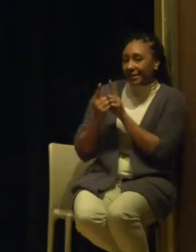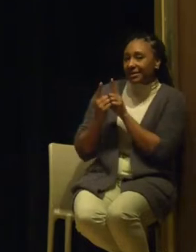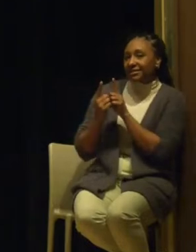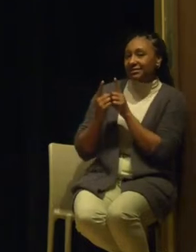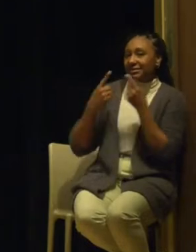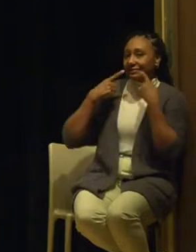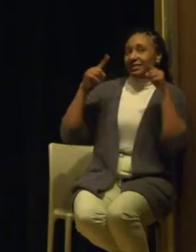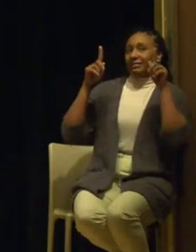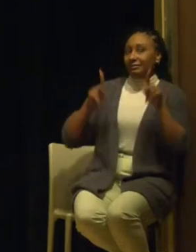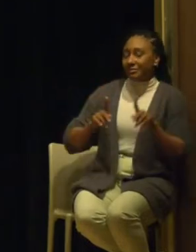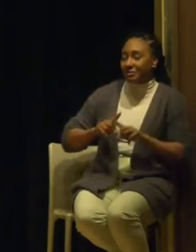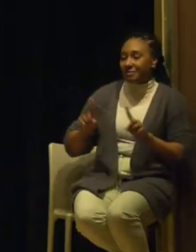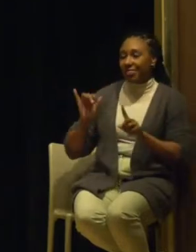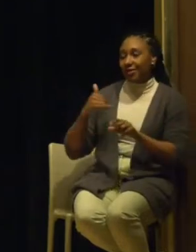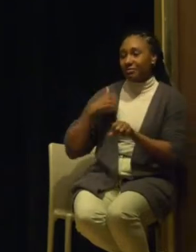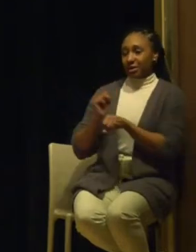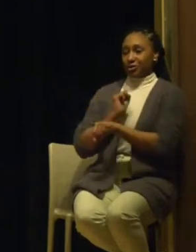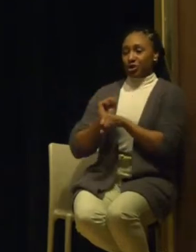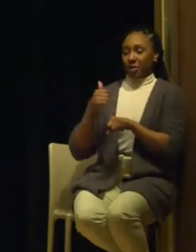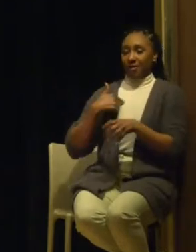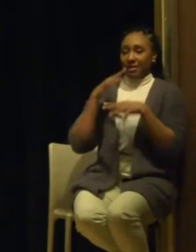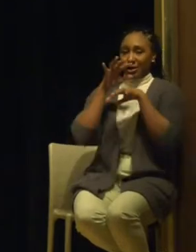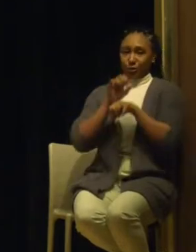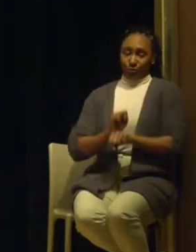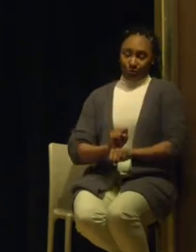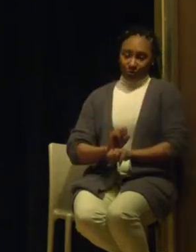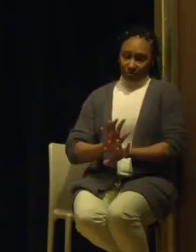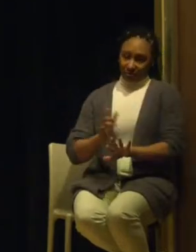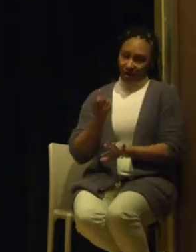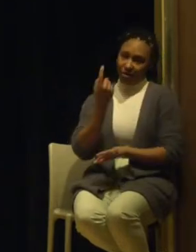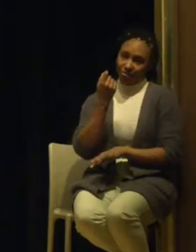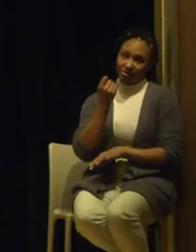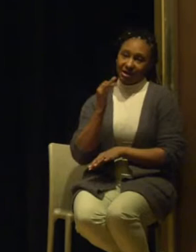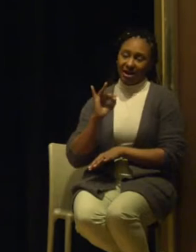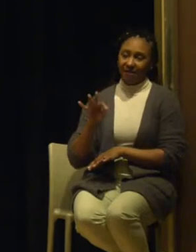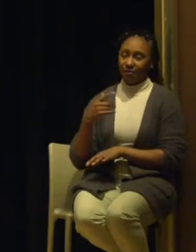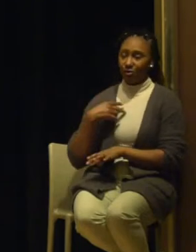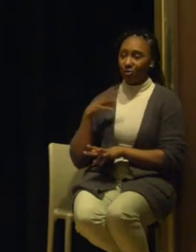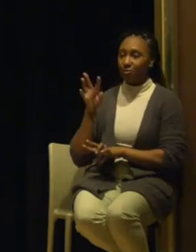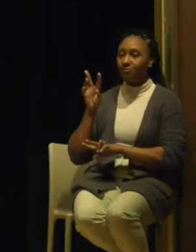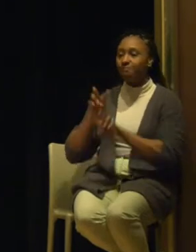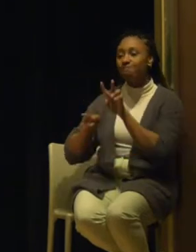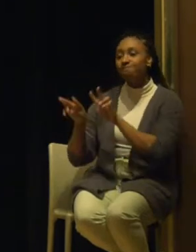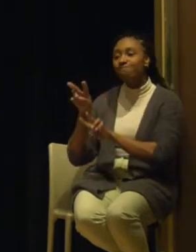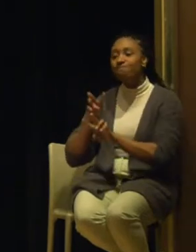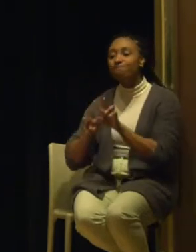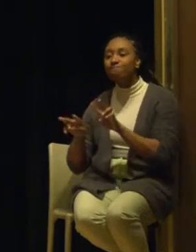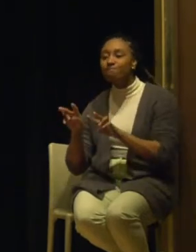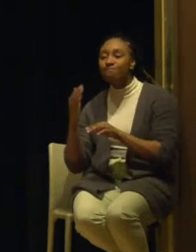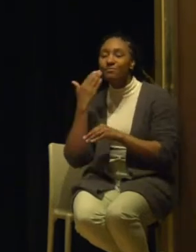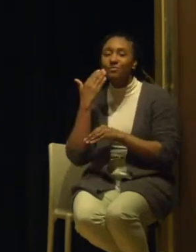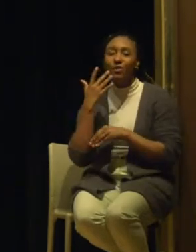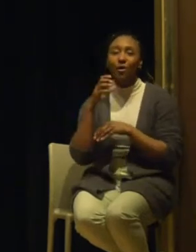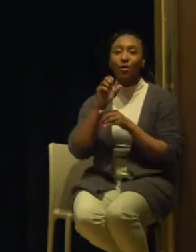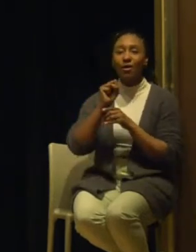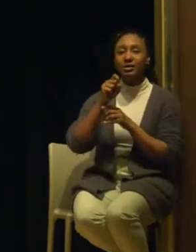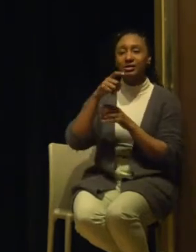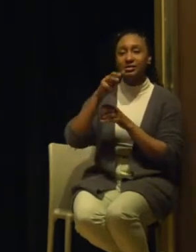It was a job I had. I had to get used to it. But, you know, when you idolize Aretha or Smokey Robinson